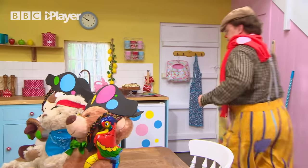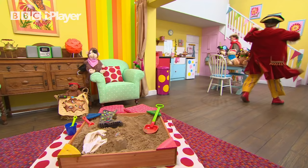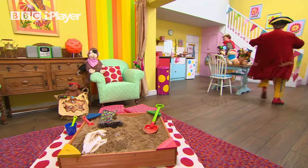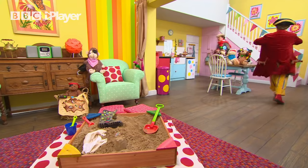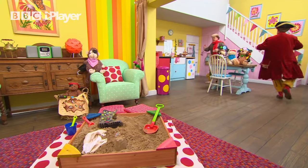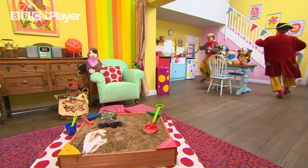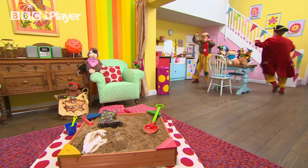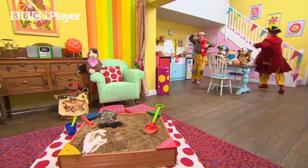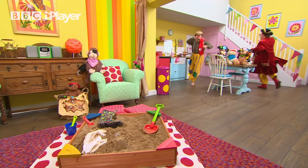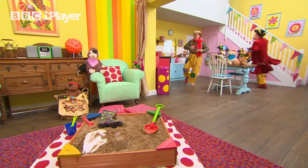come back granddad